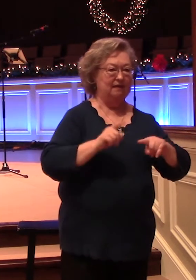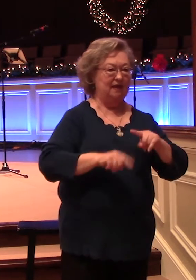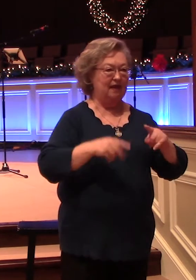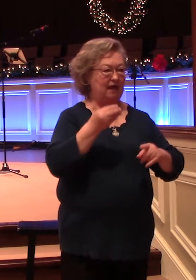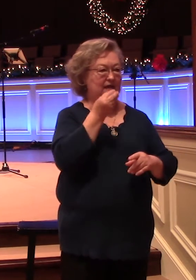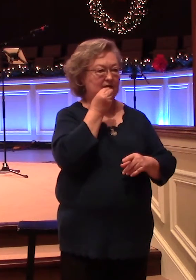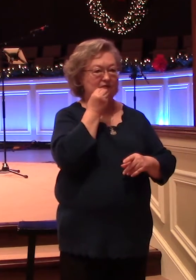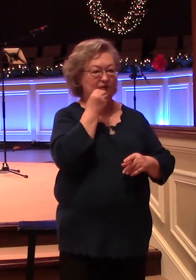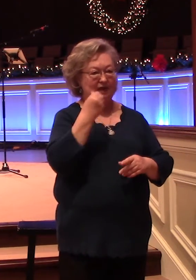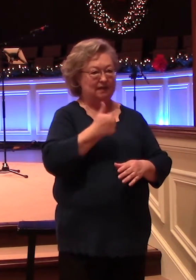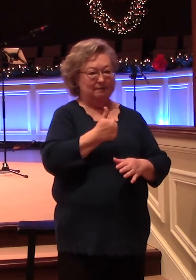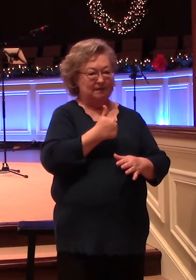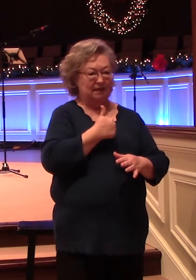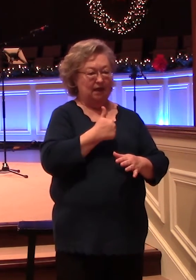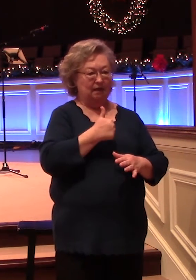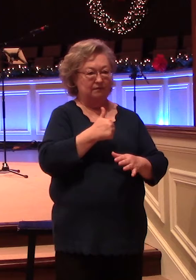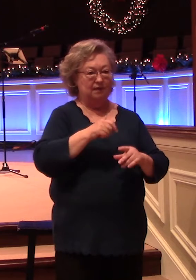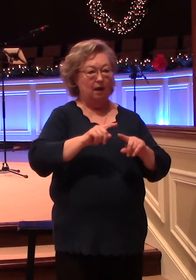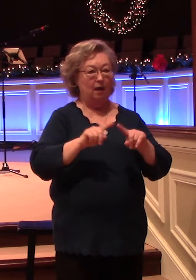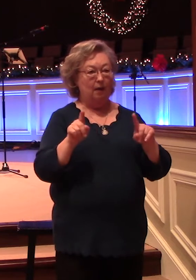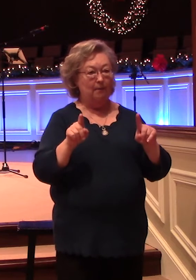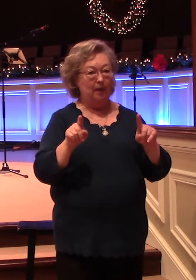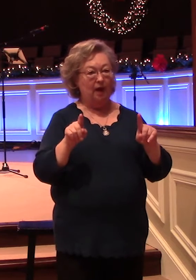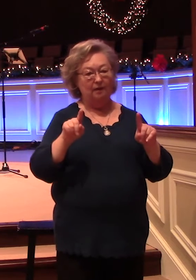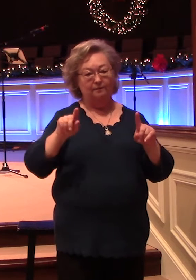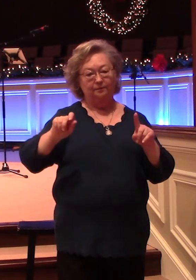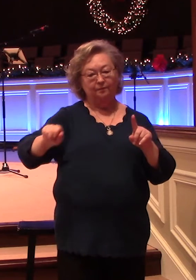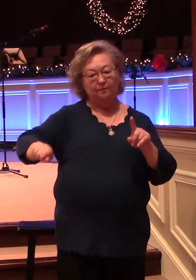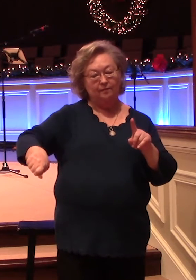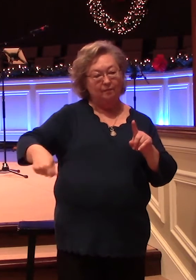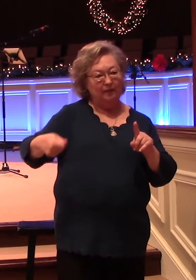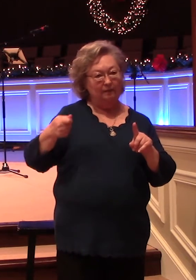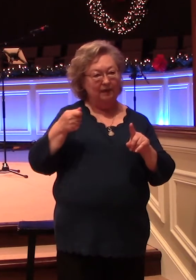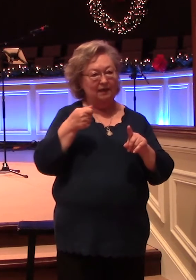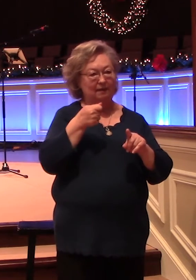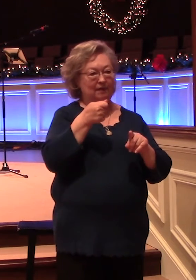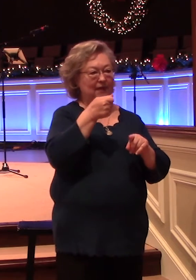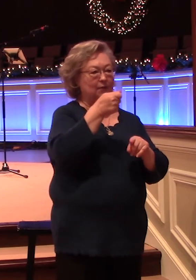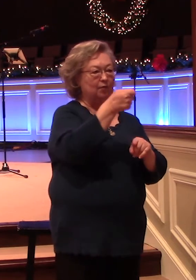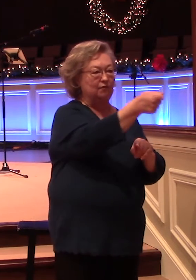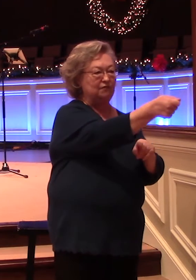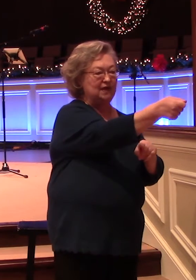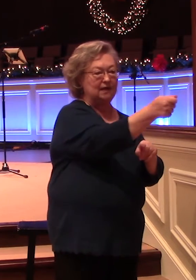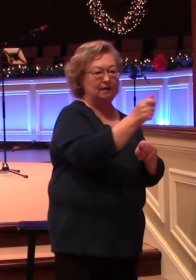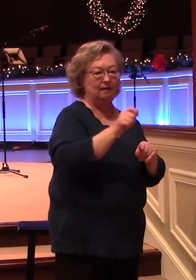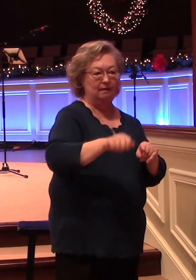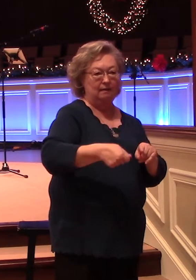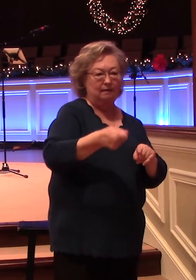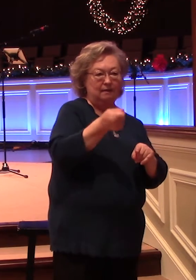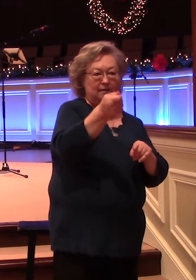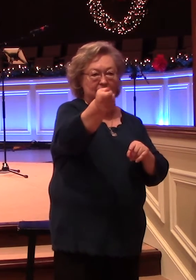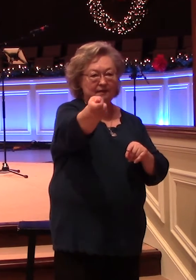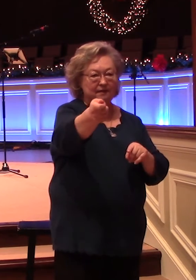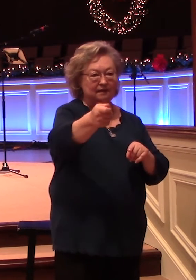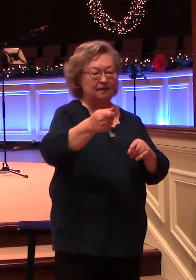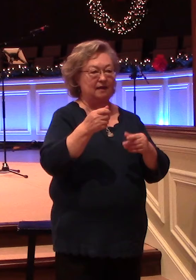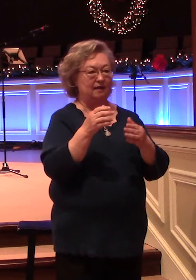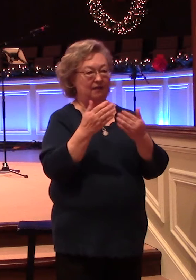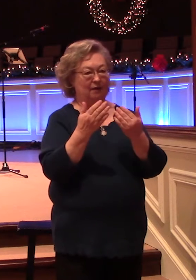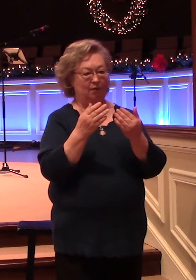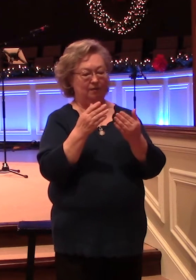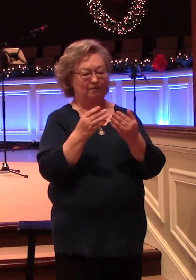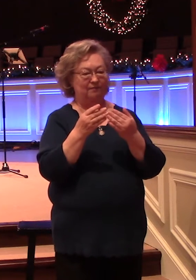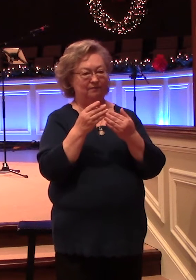it was exactly the same scene. Big banqueting table, food everywhere, but instead of the people being emaciated and skeletal, they